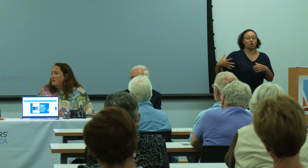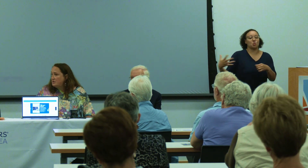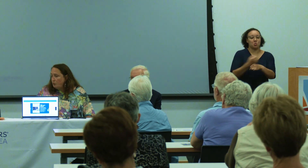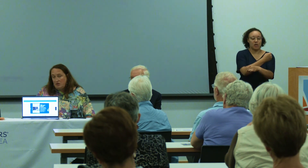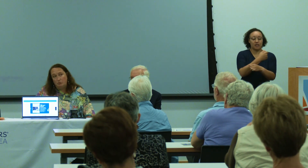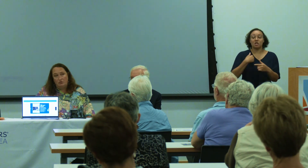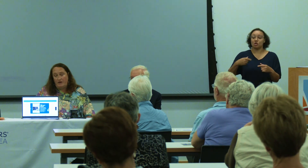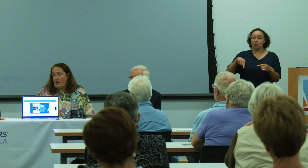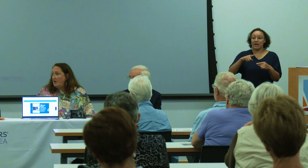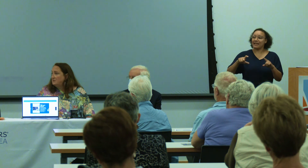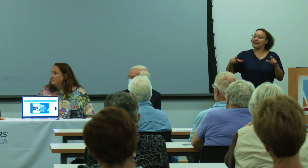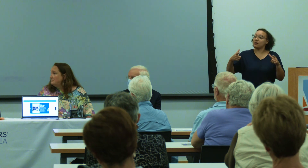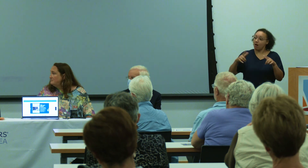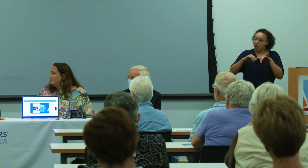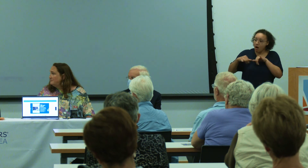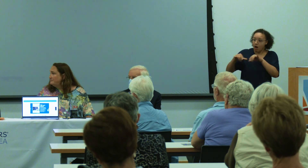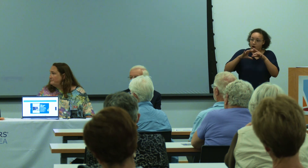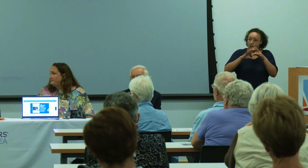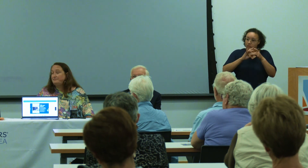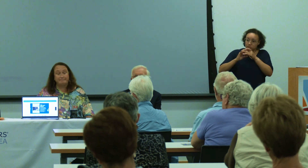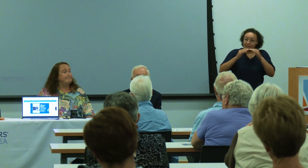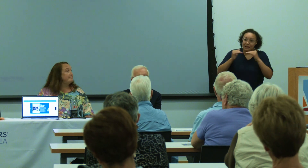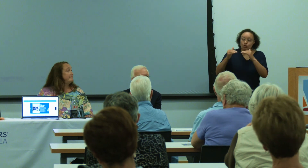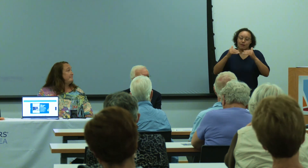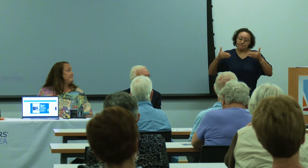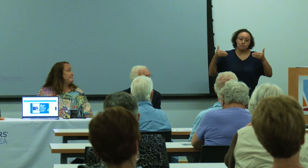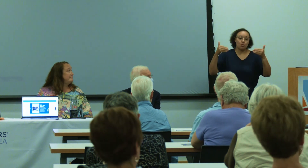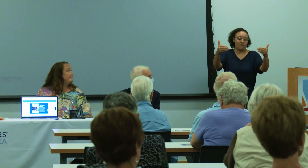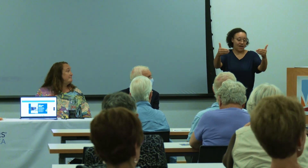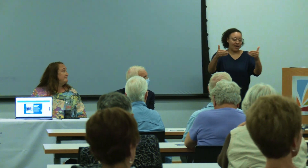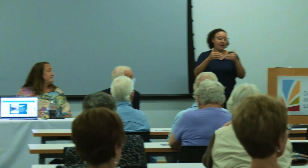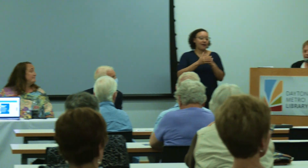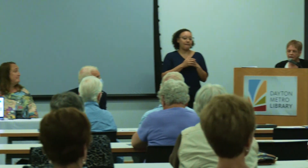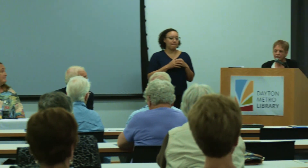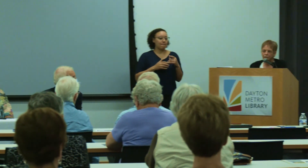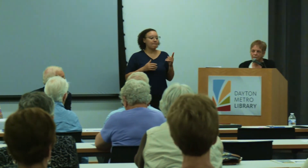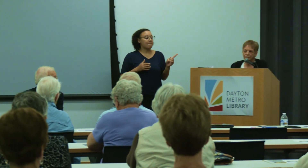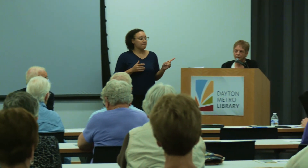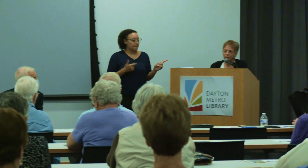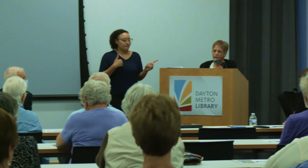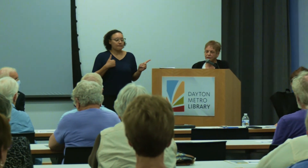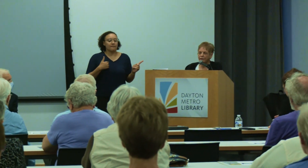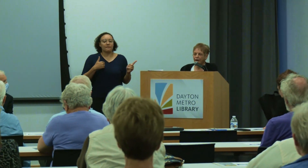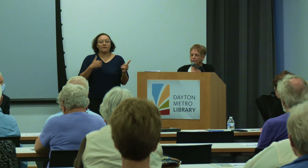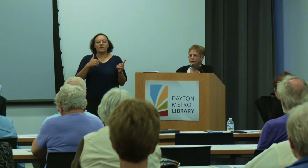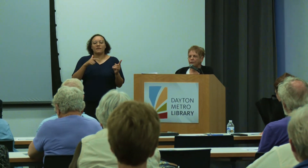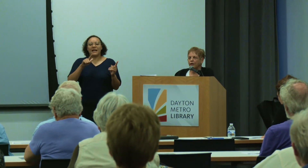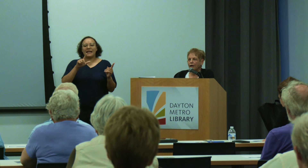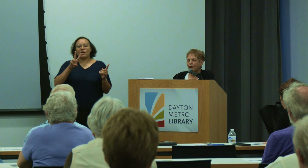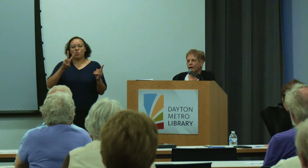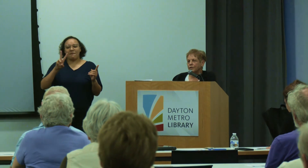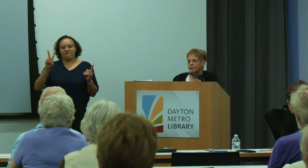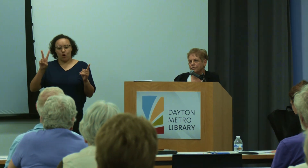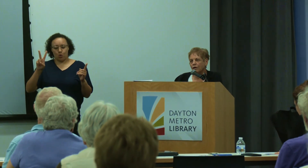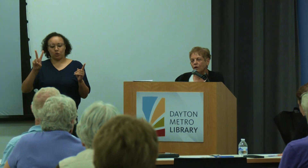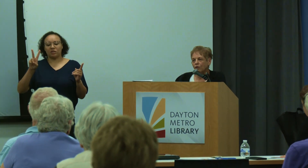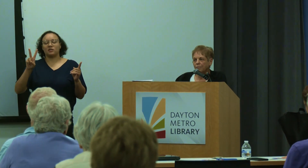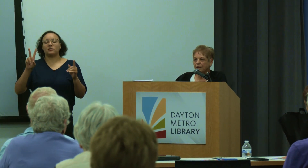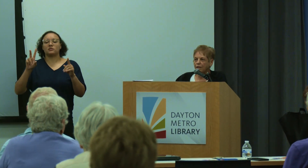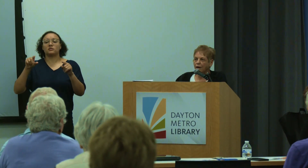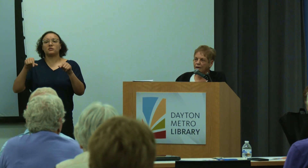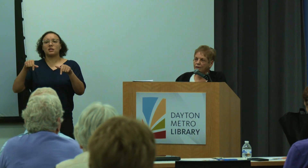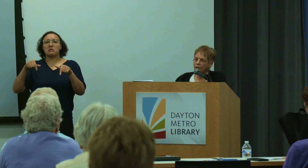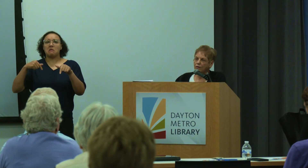page so we can move ahead. There's a criticism of the League of Women Voters in that we're